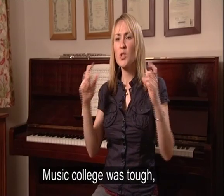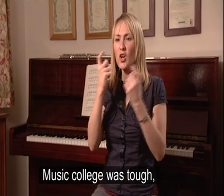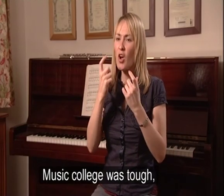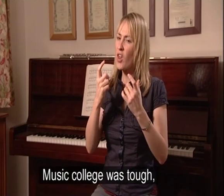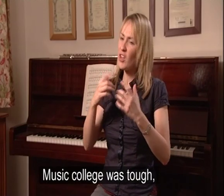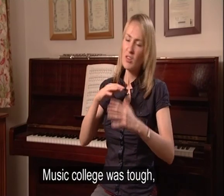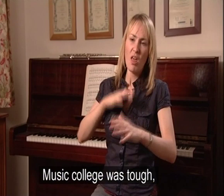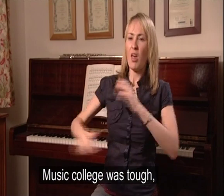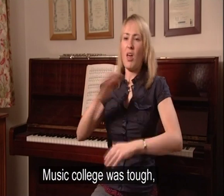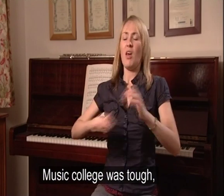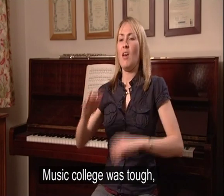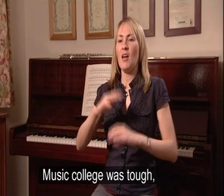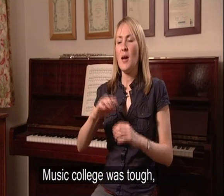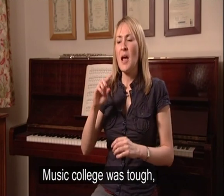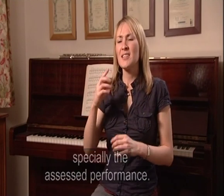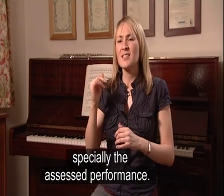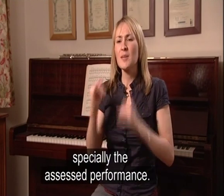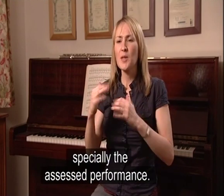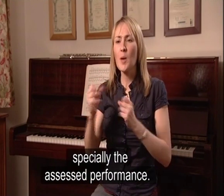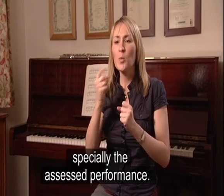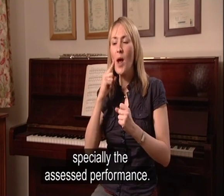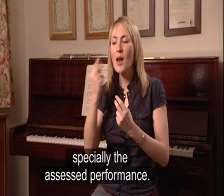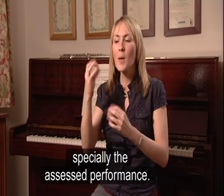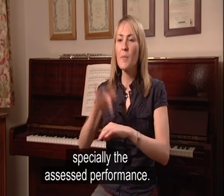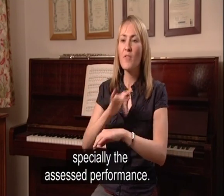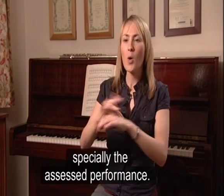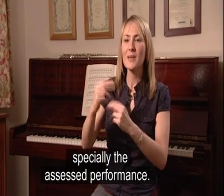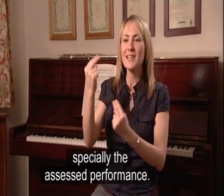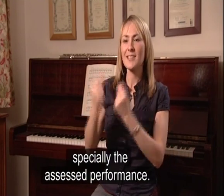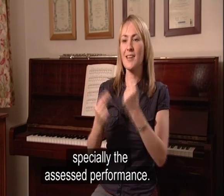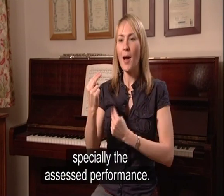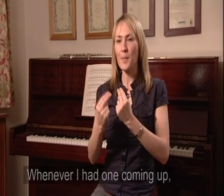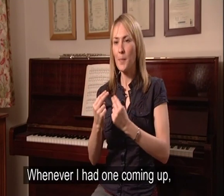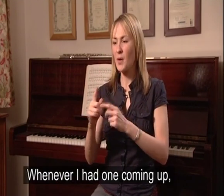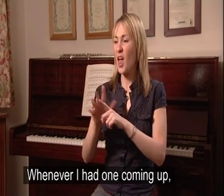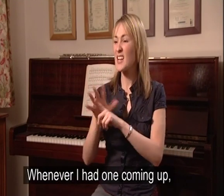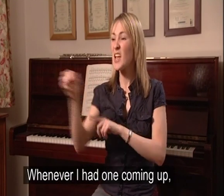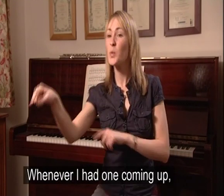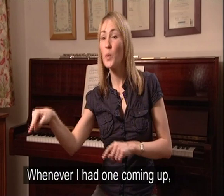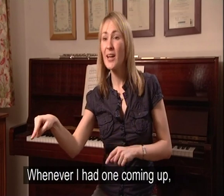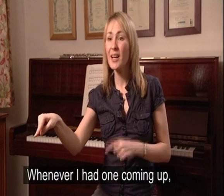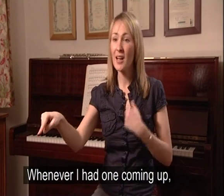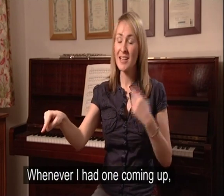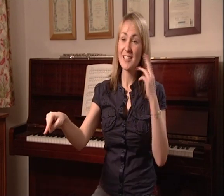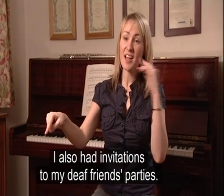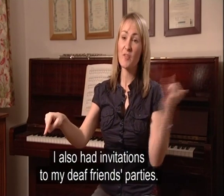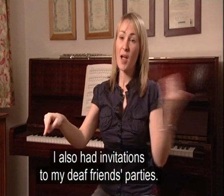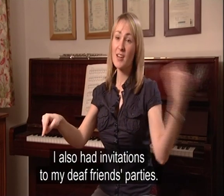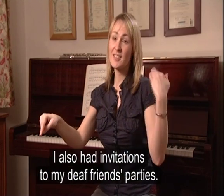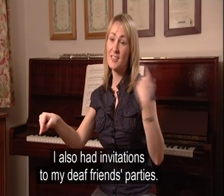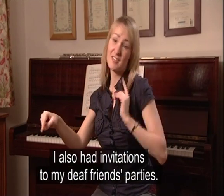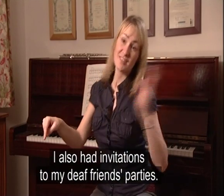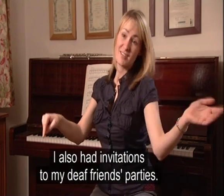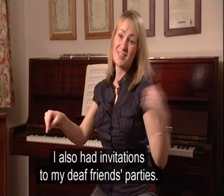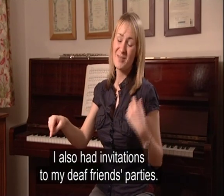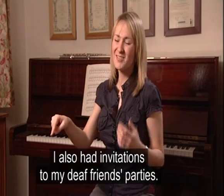Music college was tough, especially for assistant performances. Whenever I had one coming up, I also had invitations